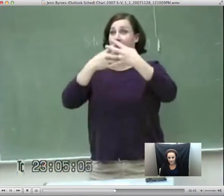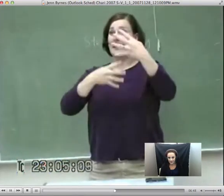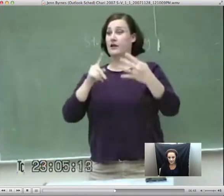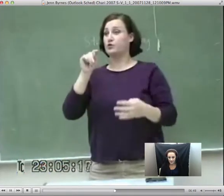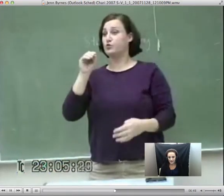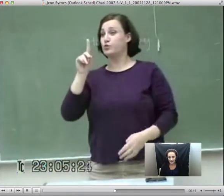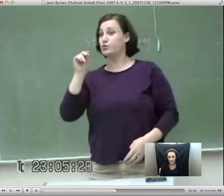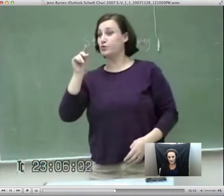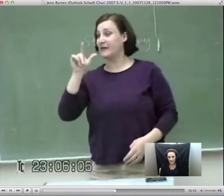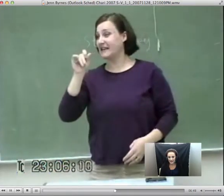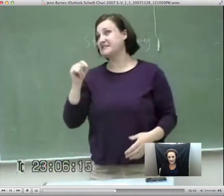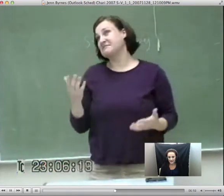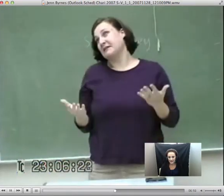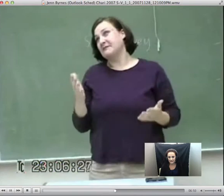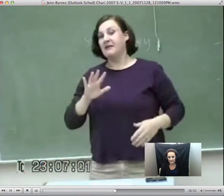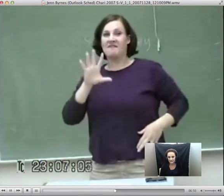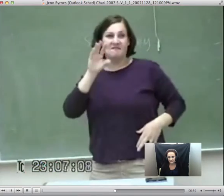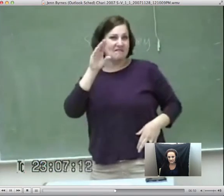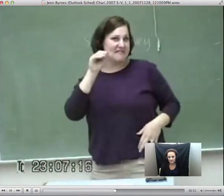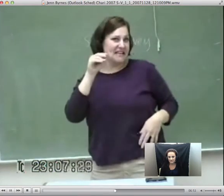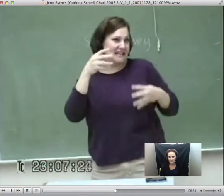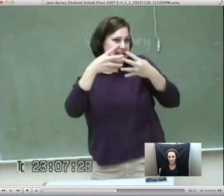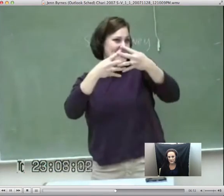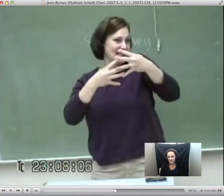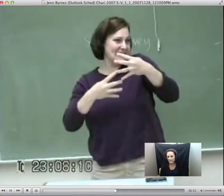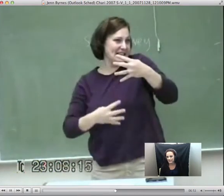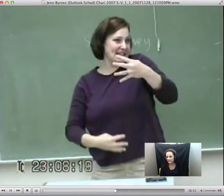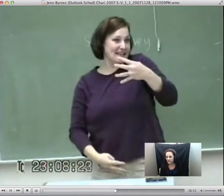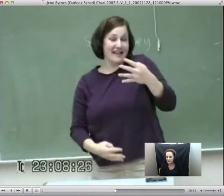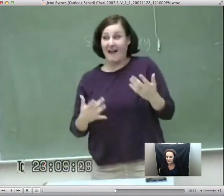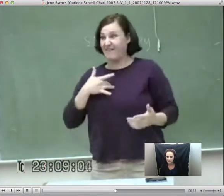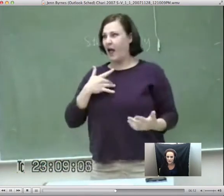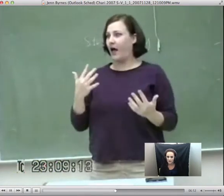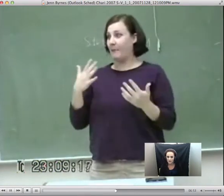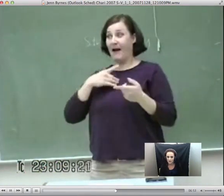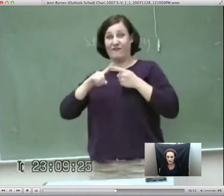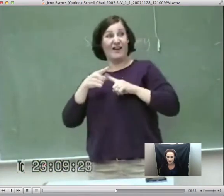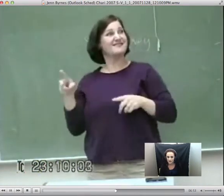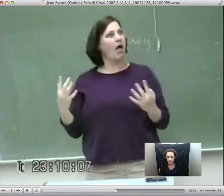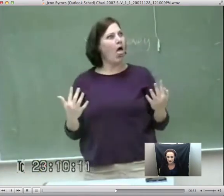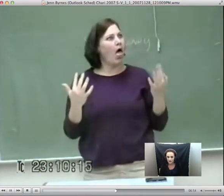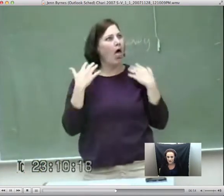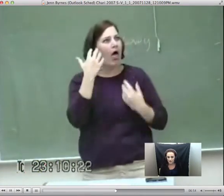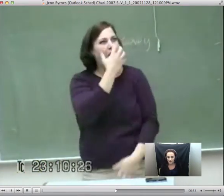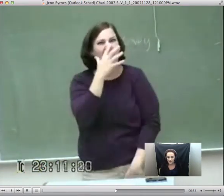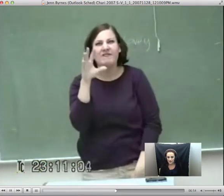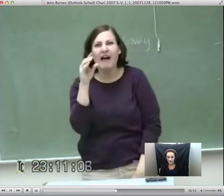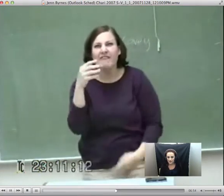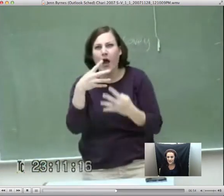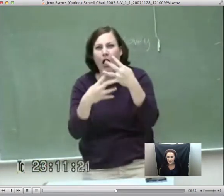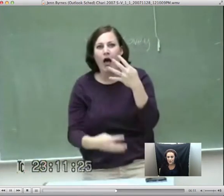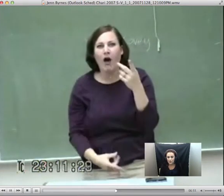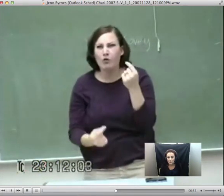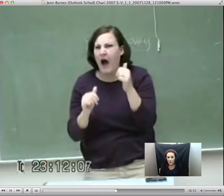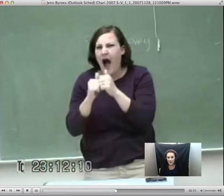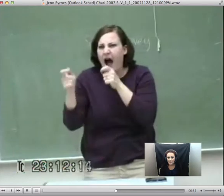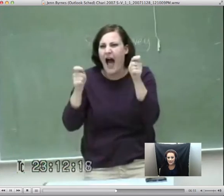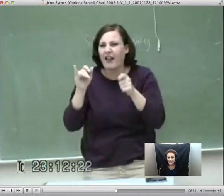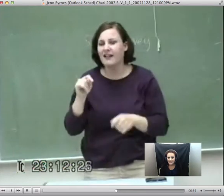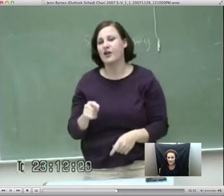You know, my average day, I've got maybe 50 things to do. My friends look at that, they're like, that's overwhelming. How